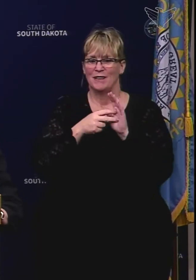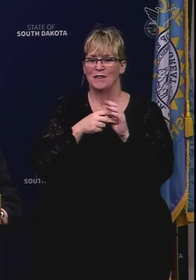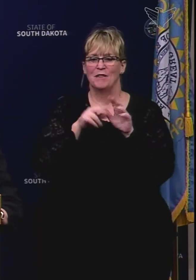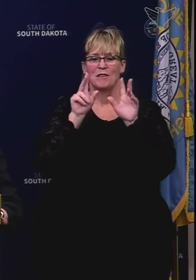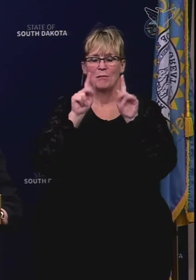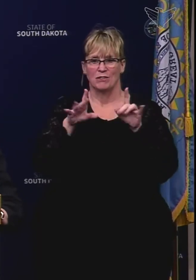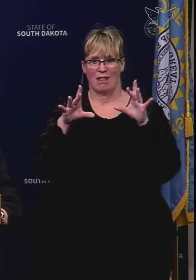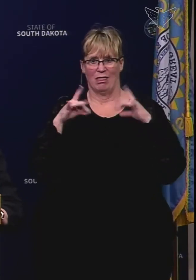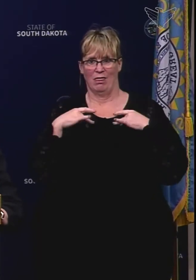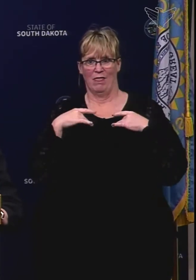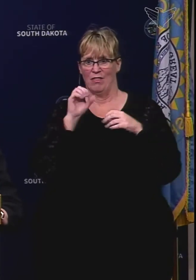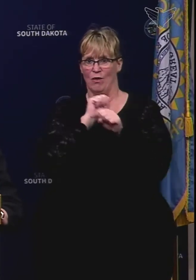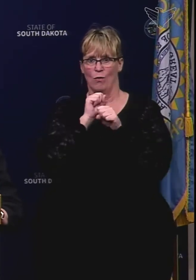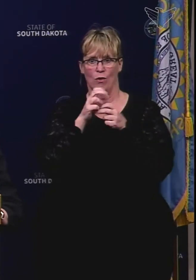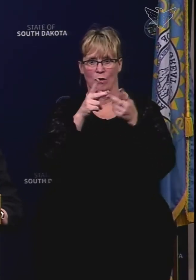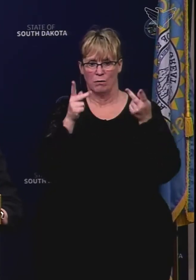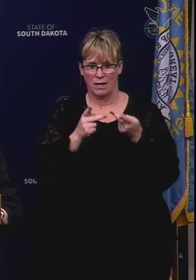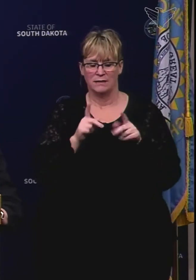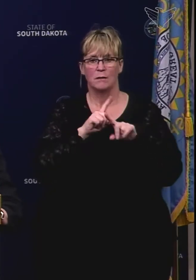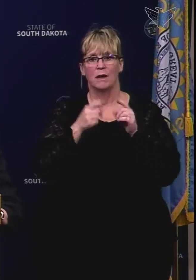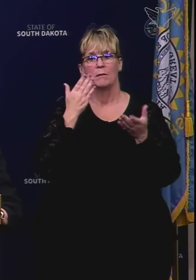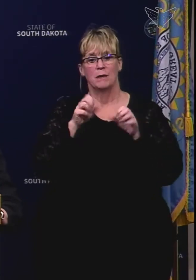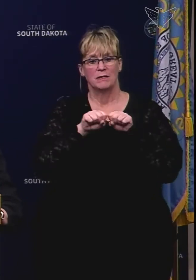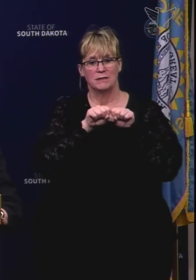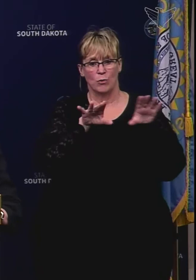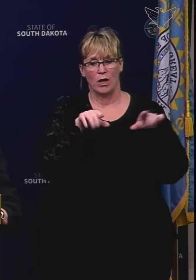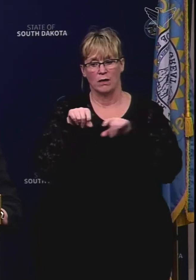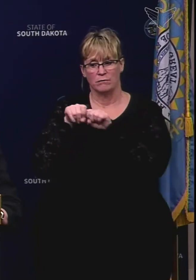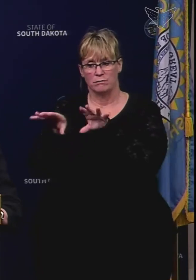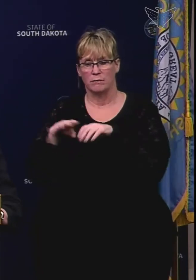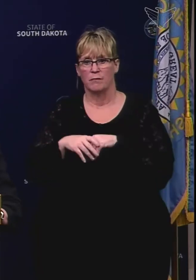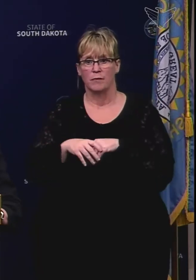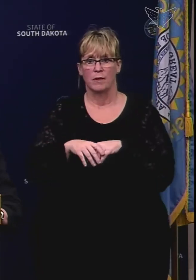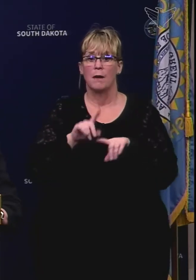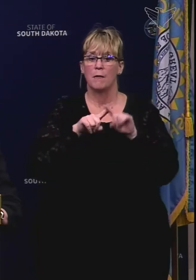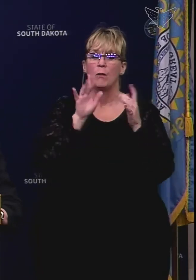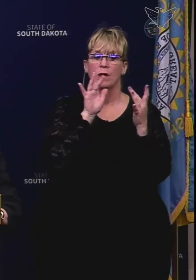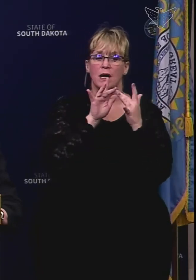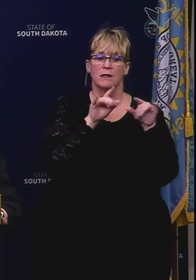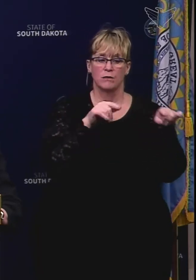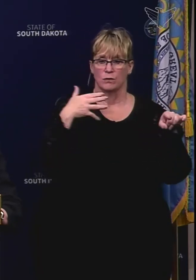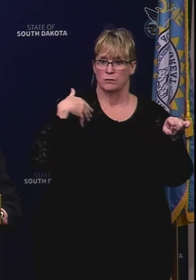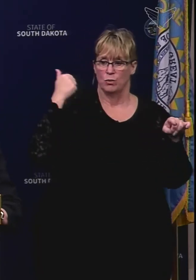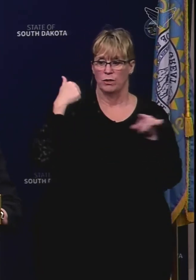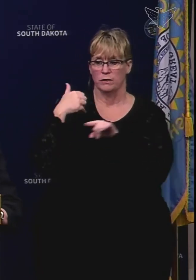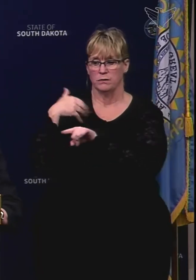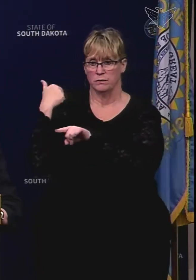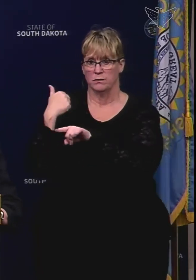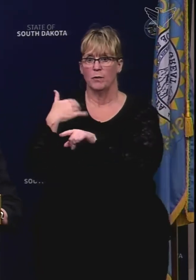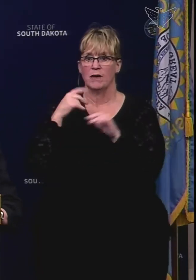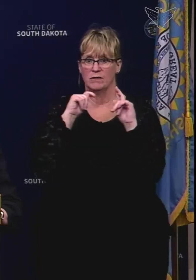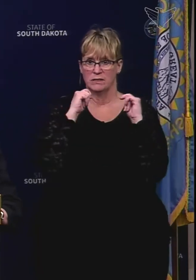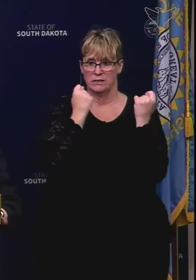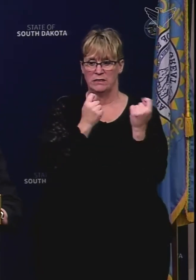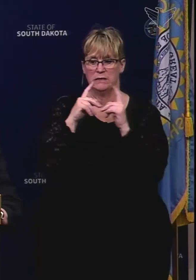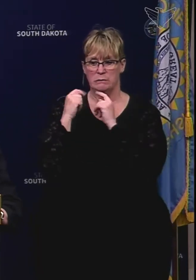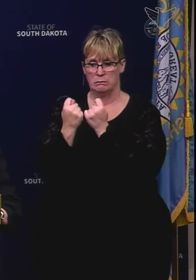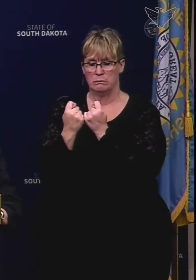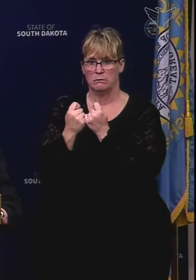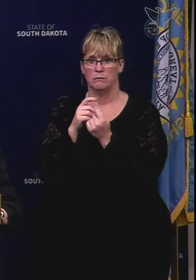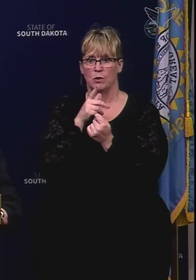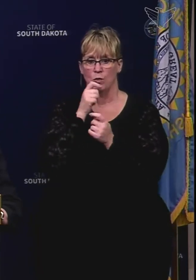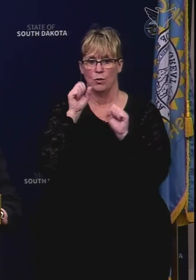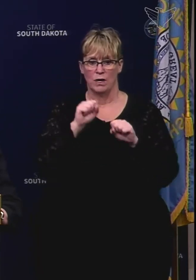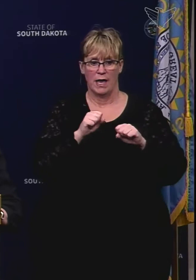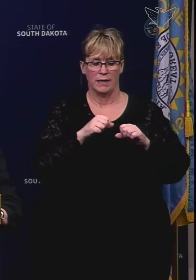workplace, but it could have been a place of transmission. We do reach out to those employers, and we have a team that can come